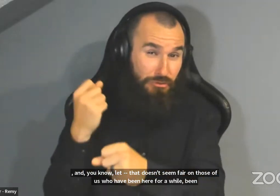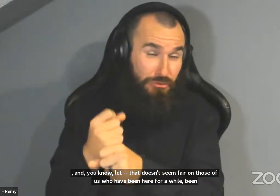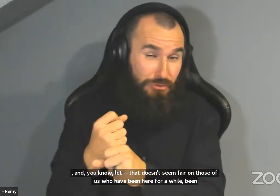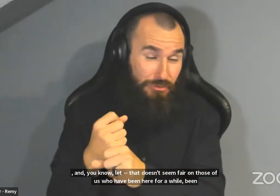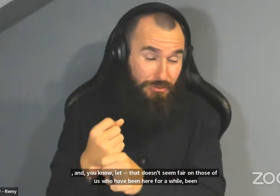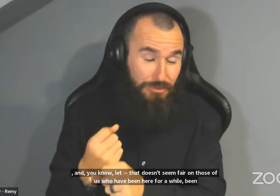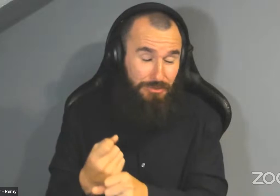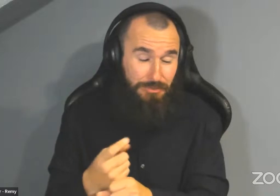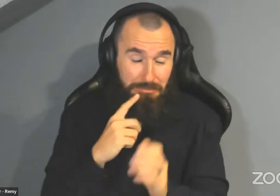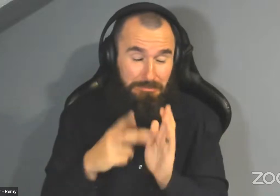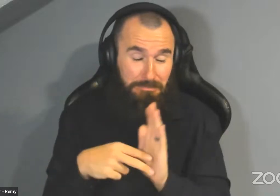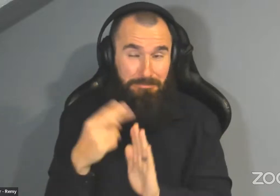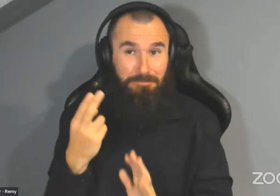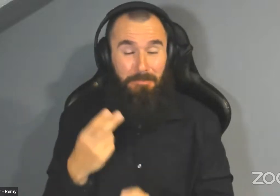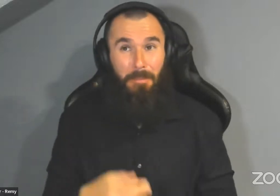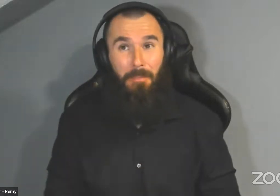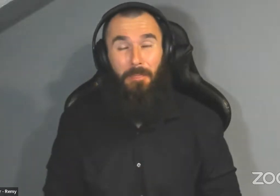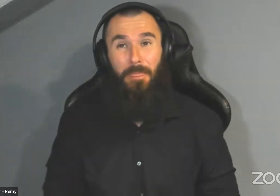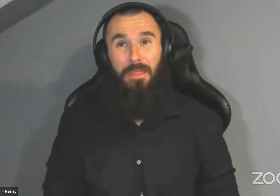but